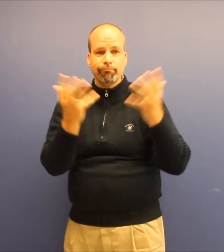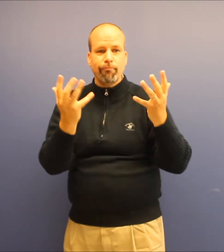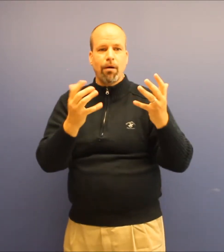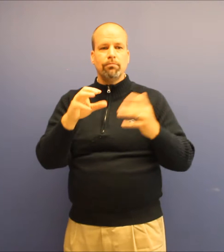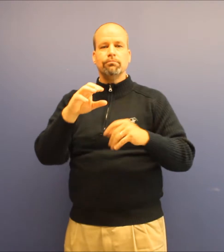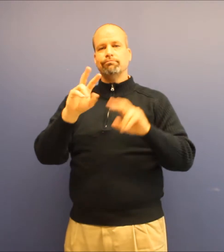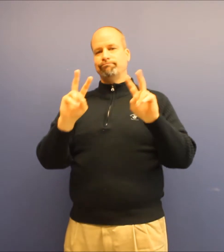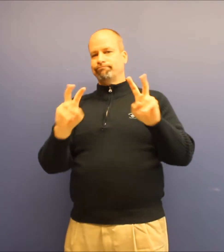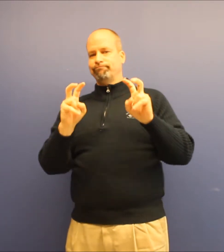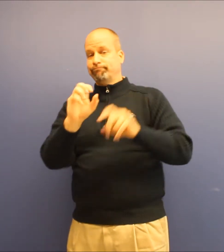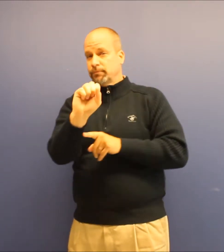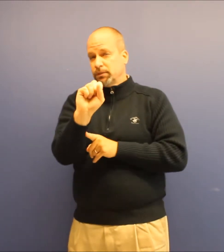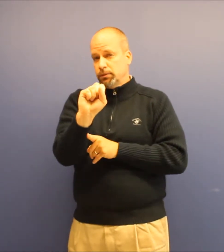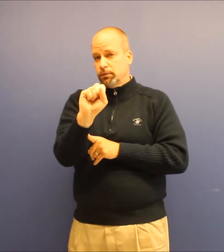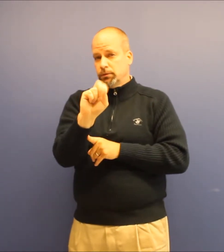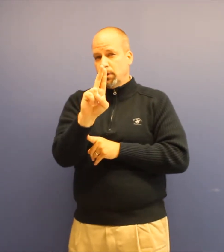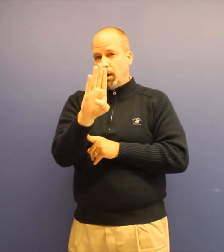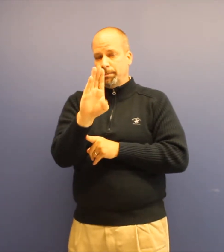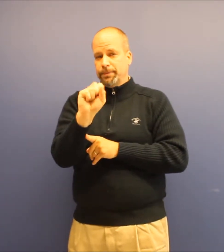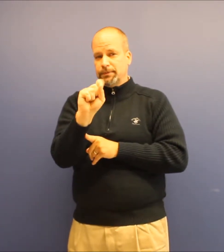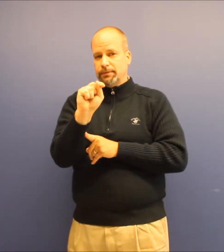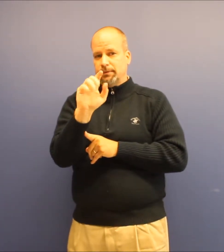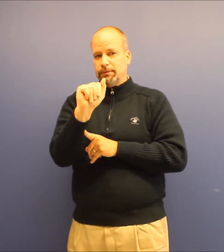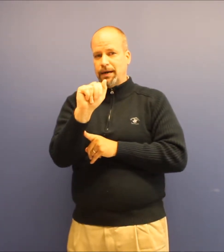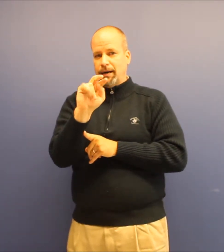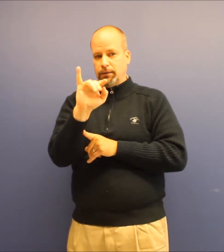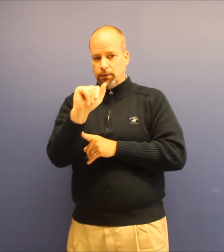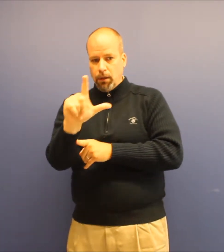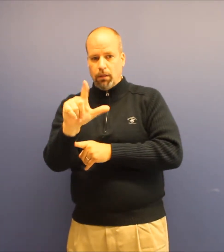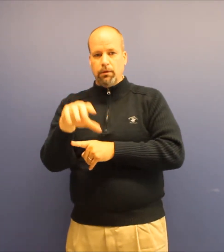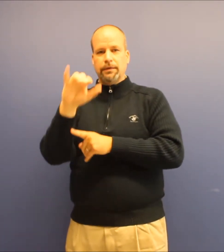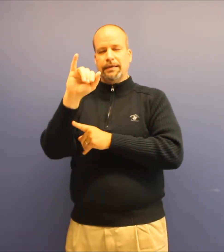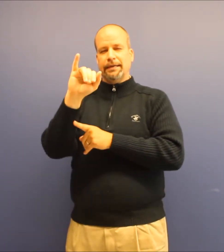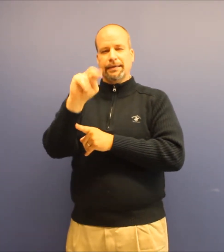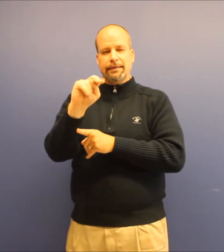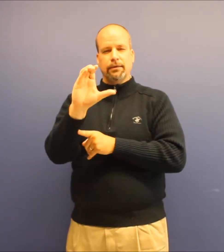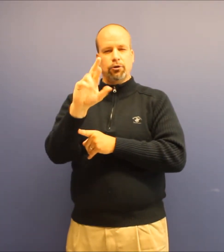That could result in substantial increases